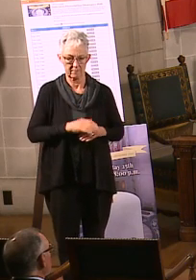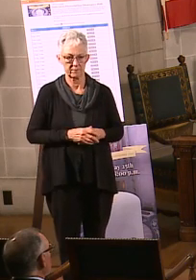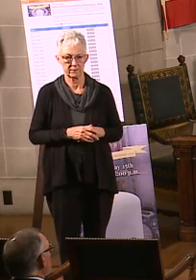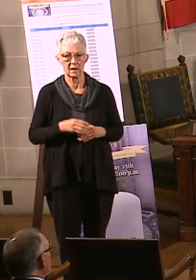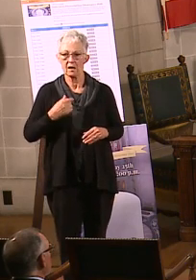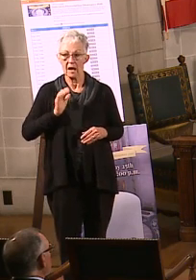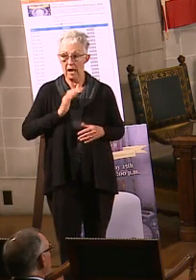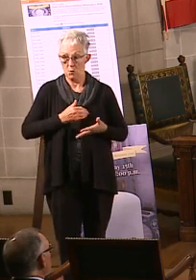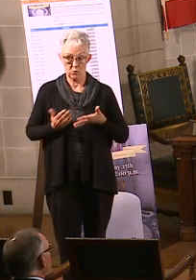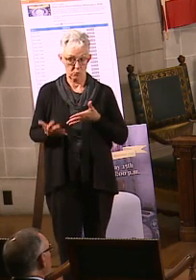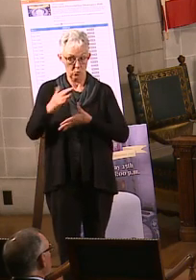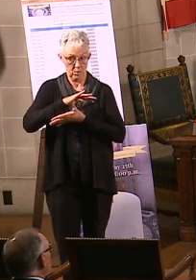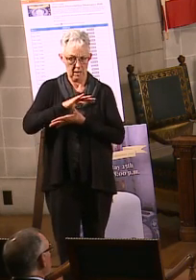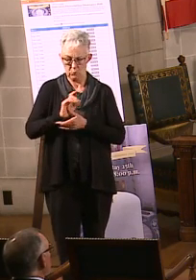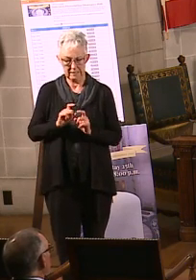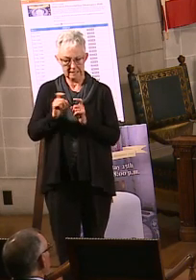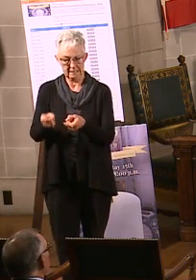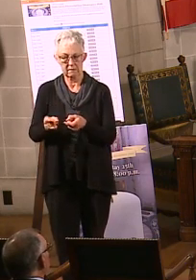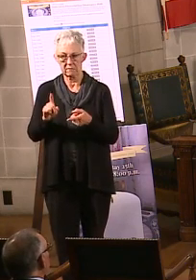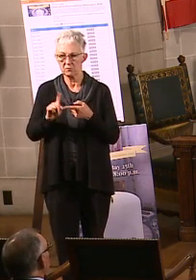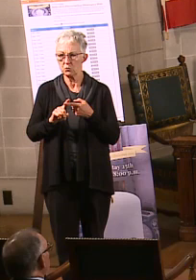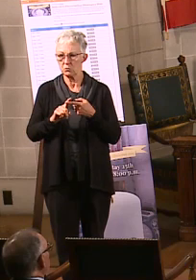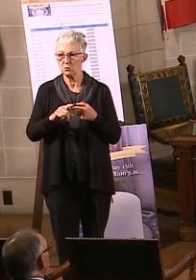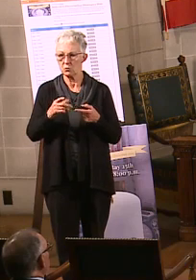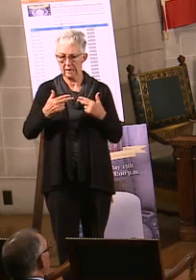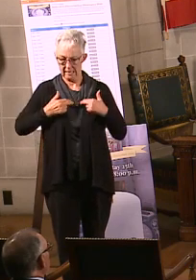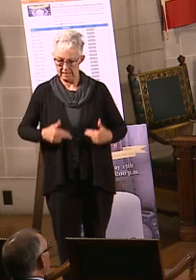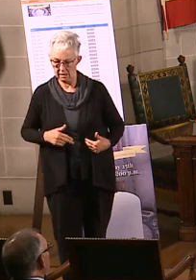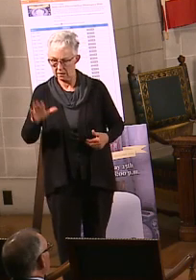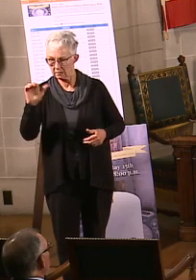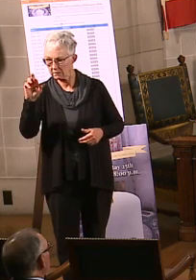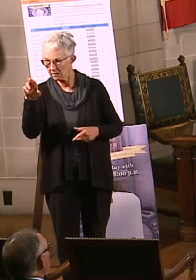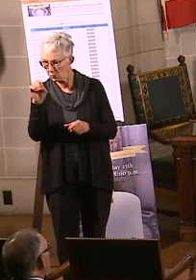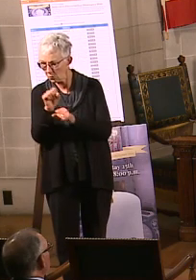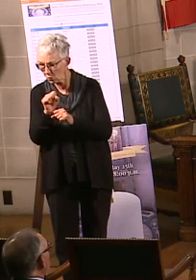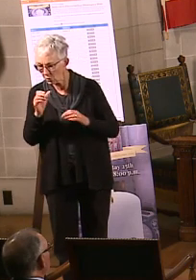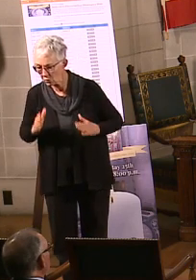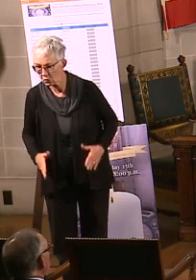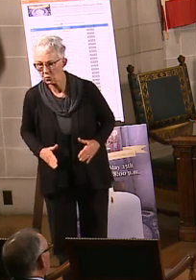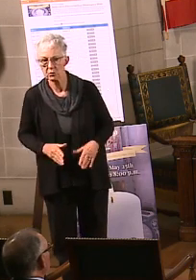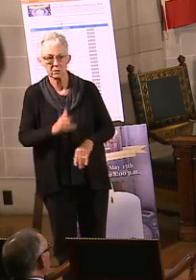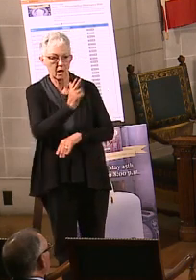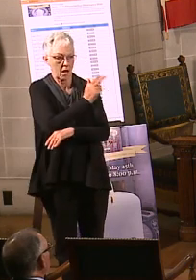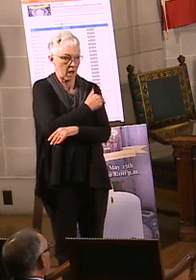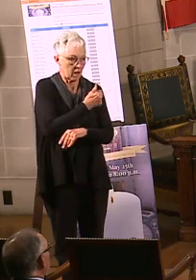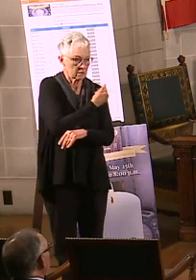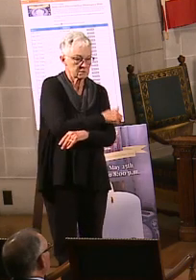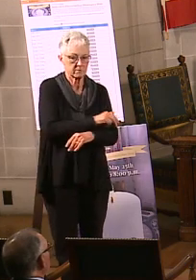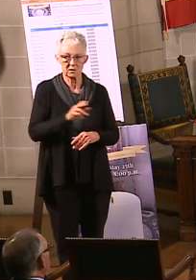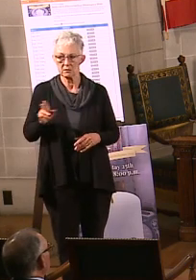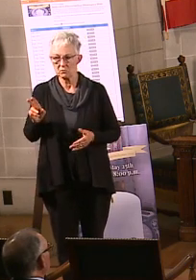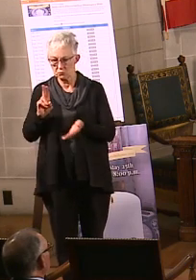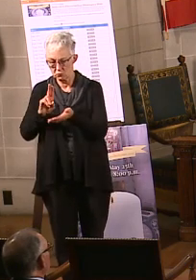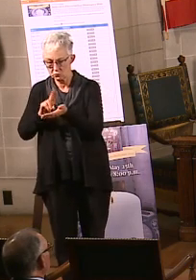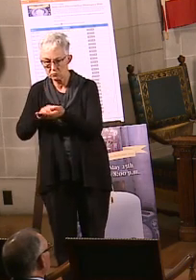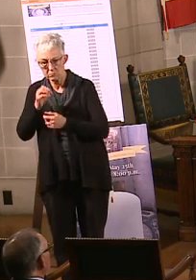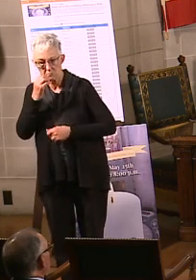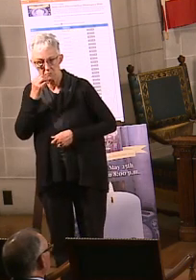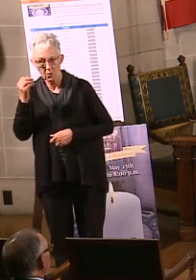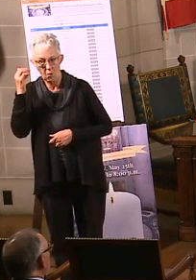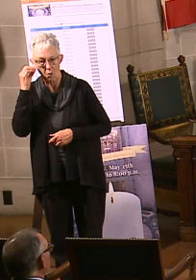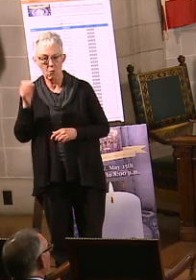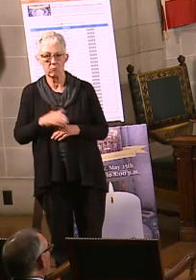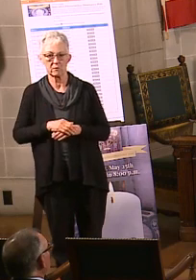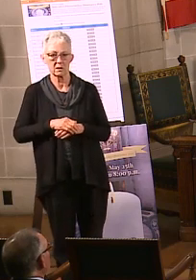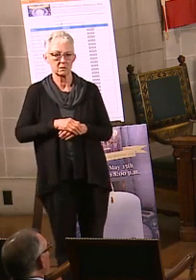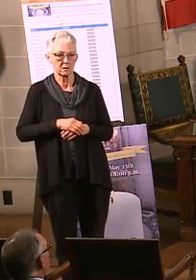first responders for that PPE. So if you're a facility that is hospital, a long-term care